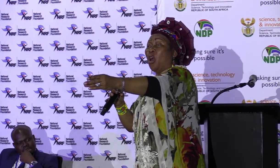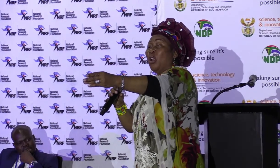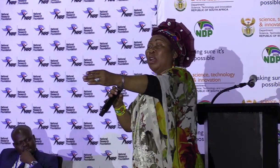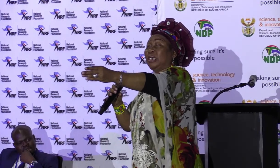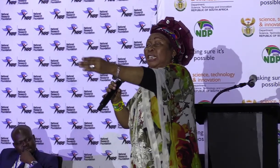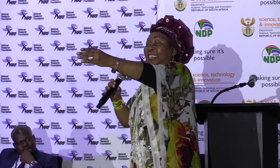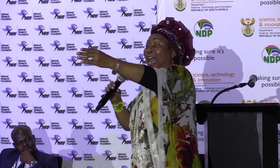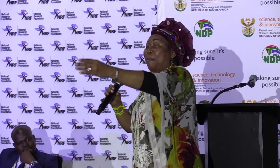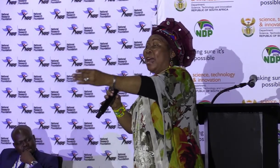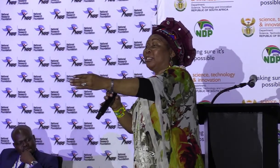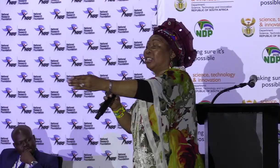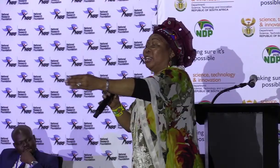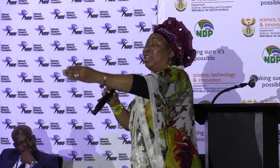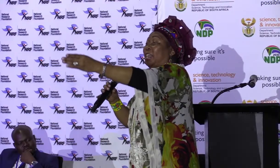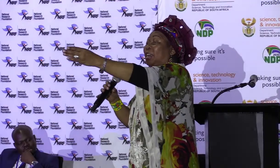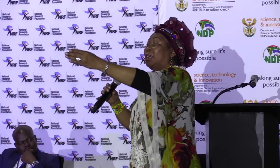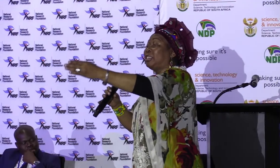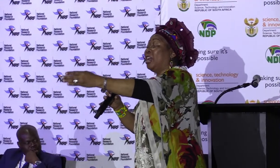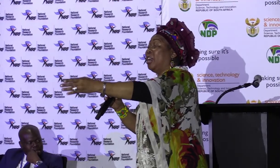unesiphiwo